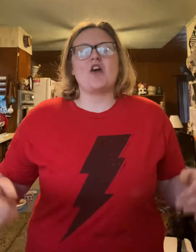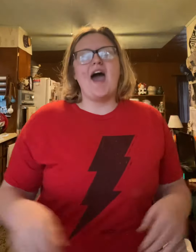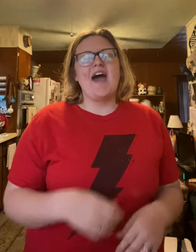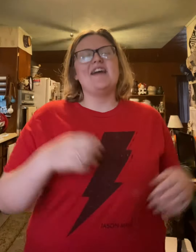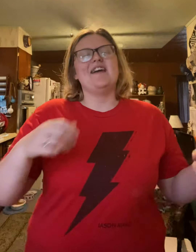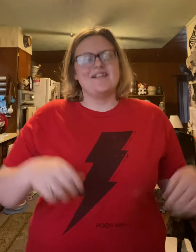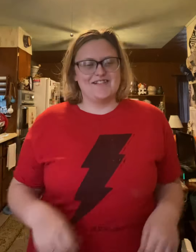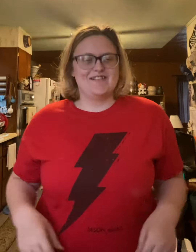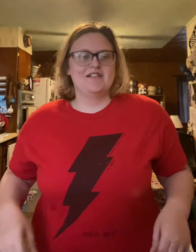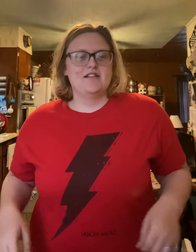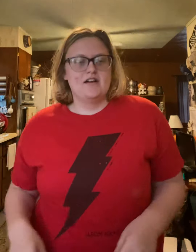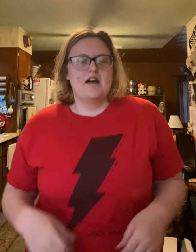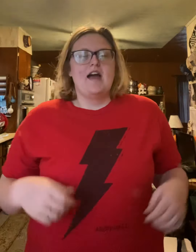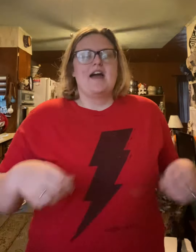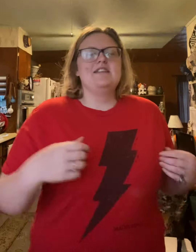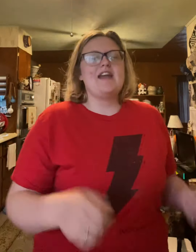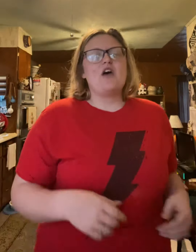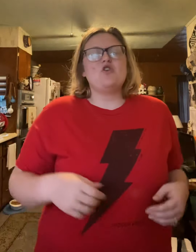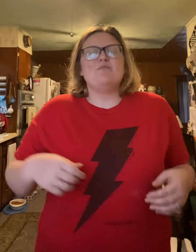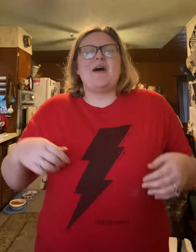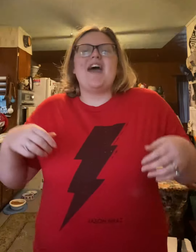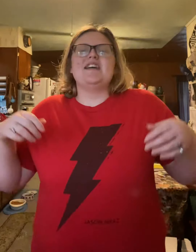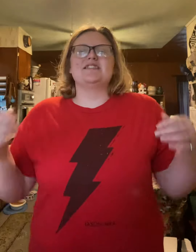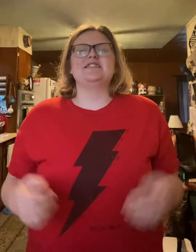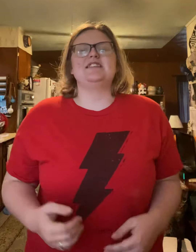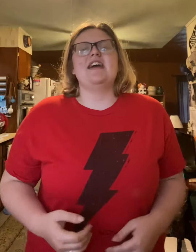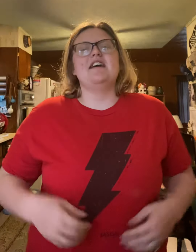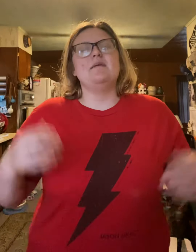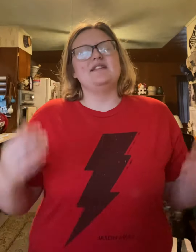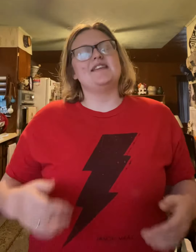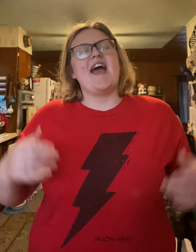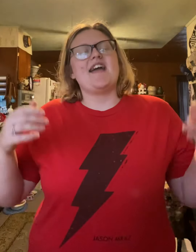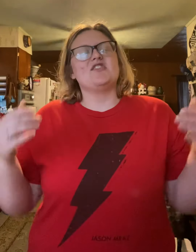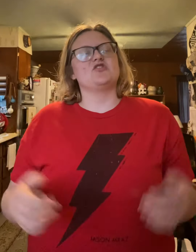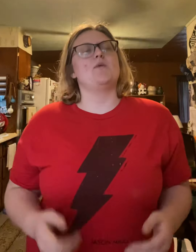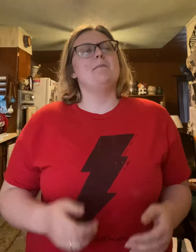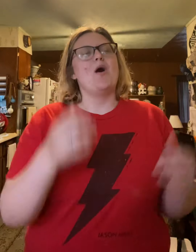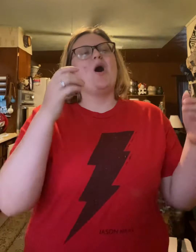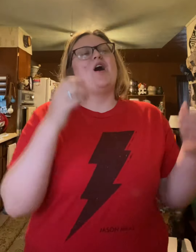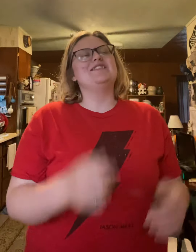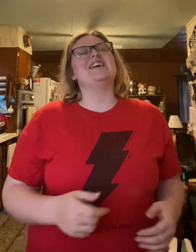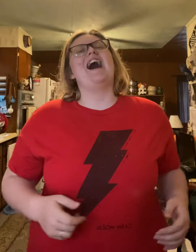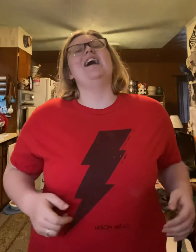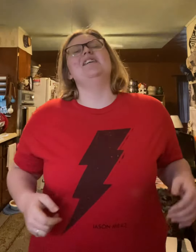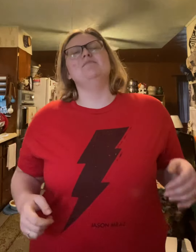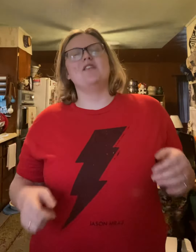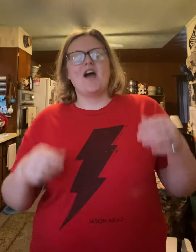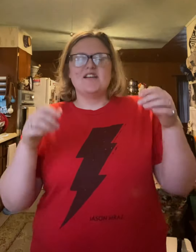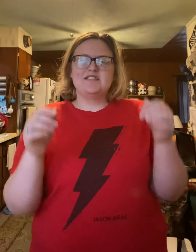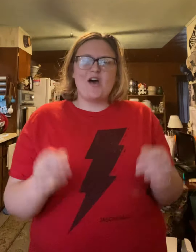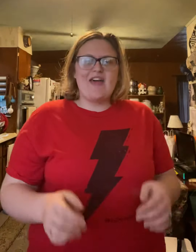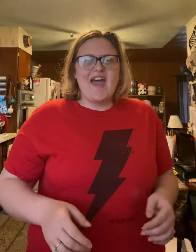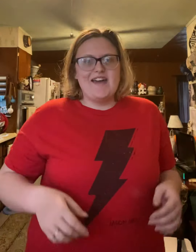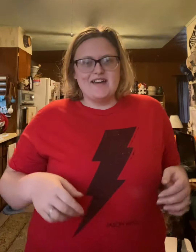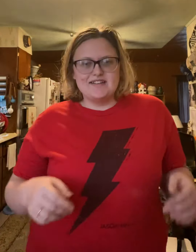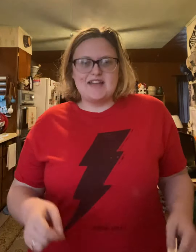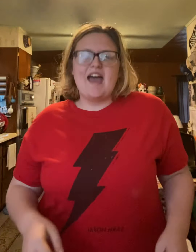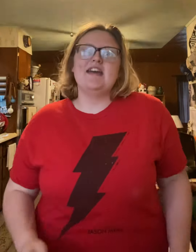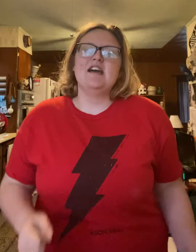cry. And now you beg to see me dance just one more time. So they say,